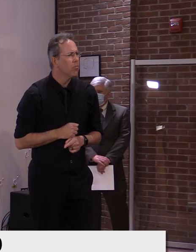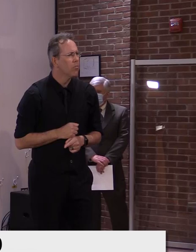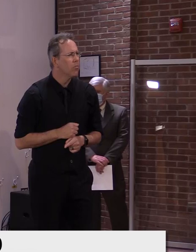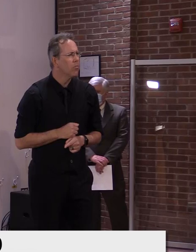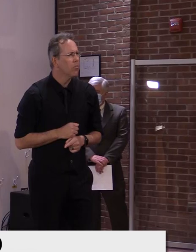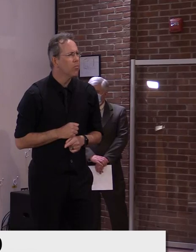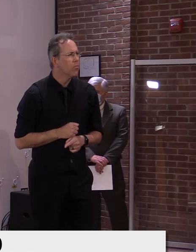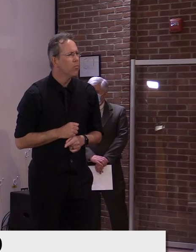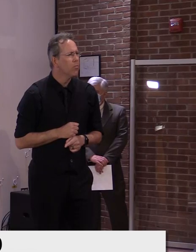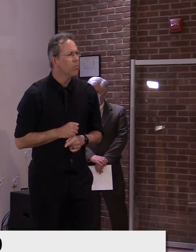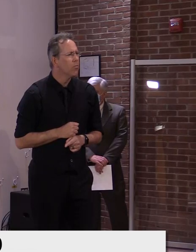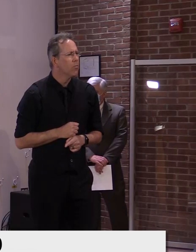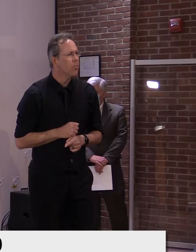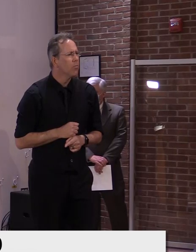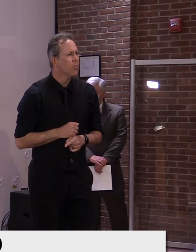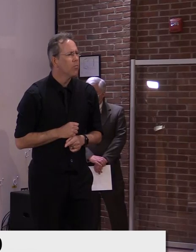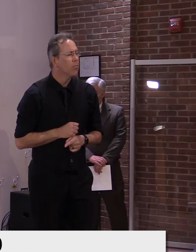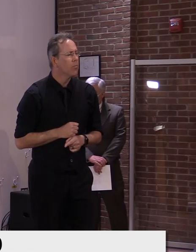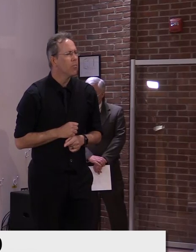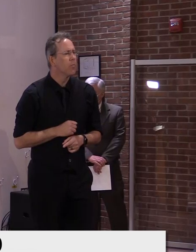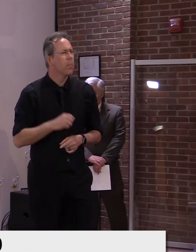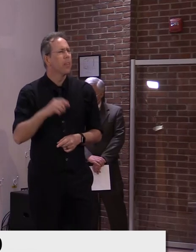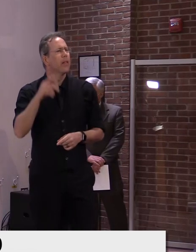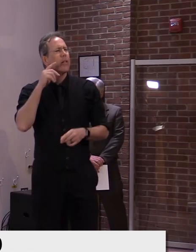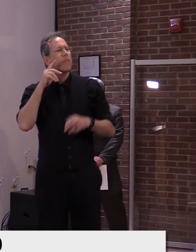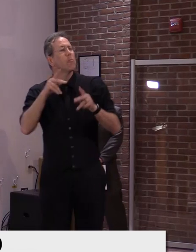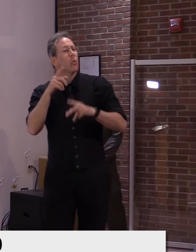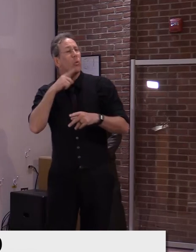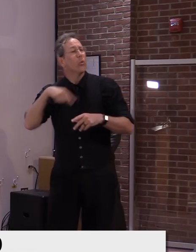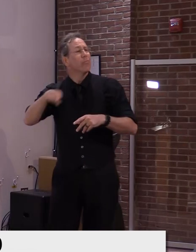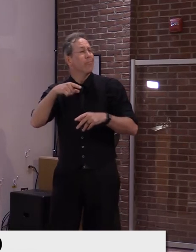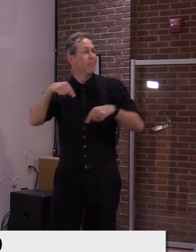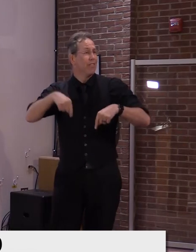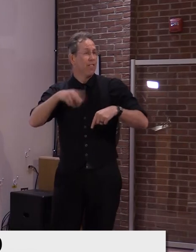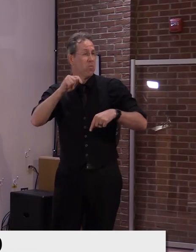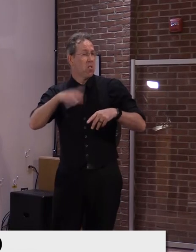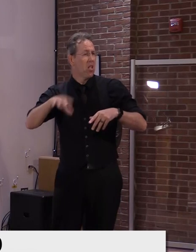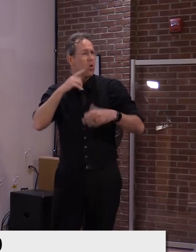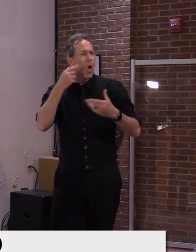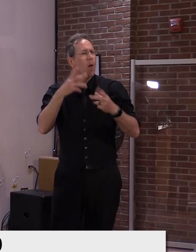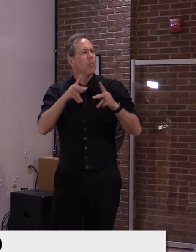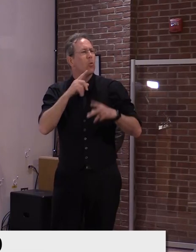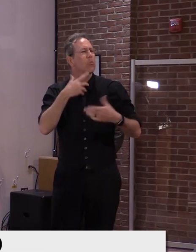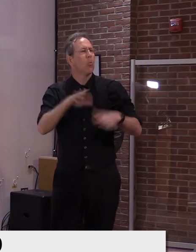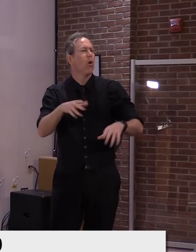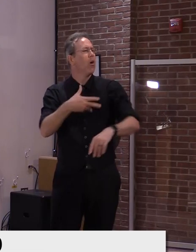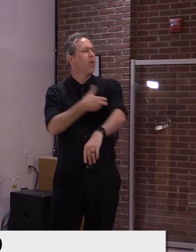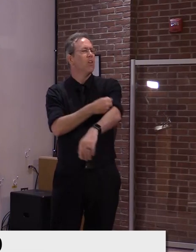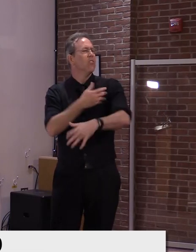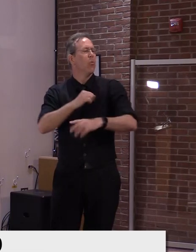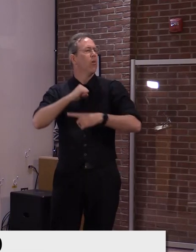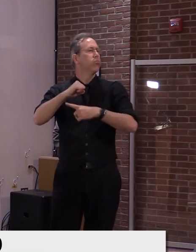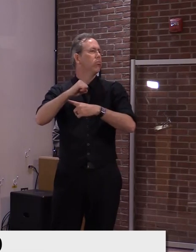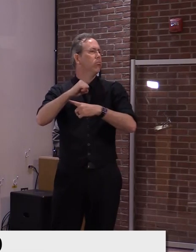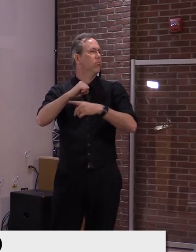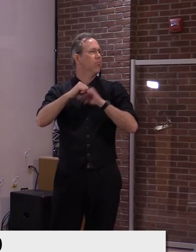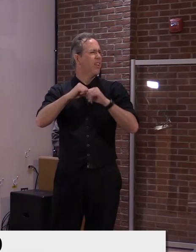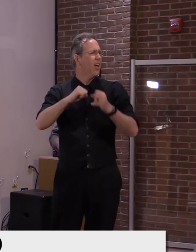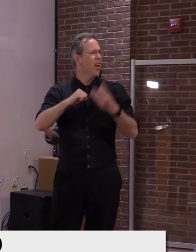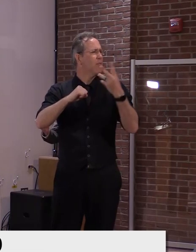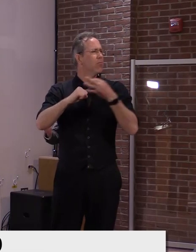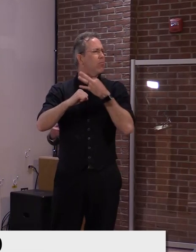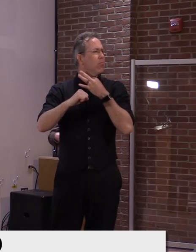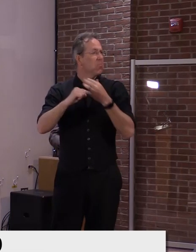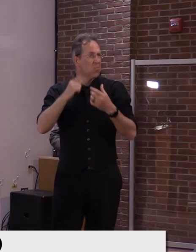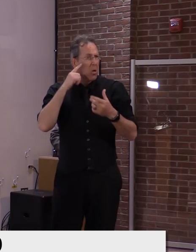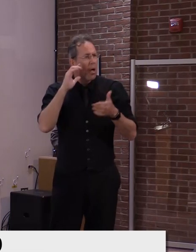being laid out of the gate and playing catch-up to the other two drug companies, what the actual number of people that either